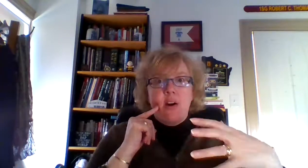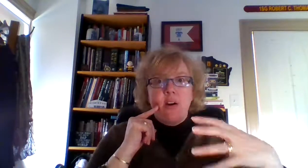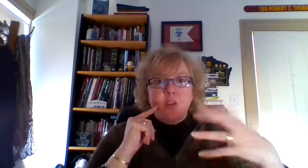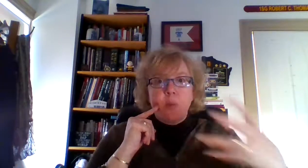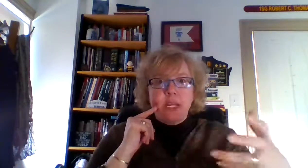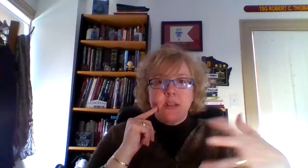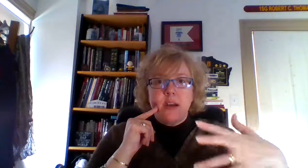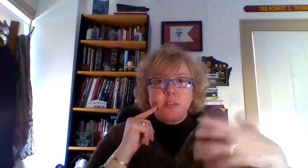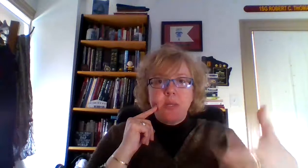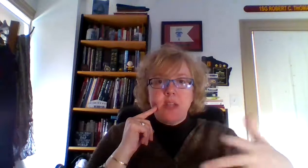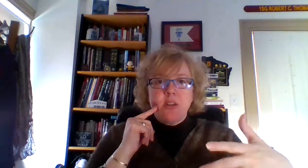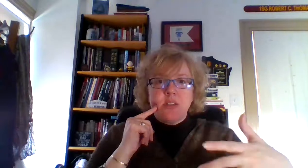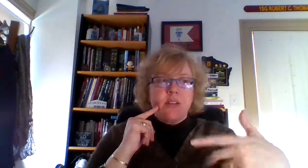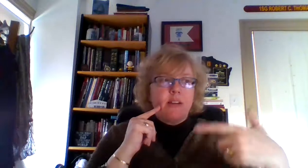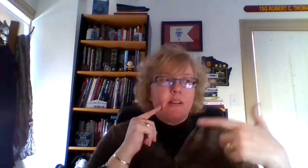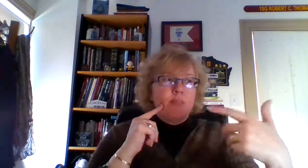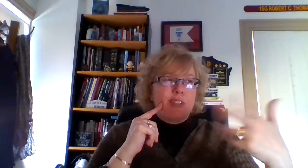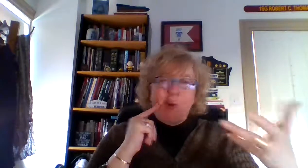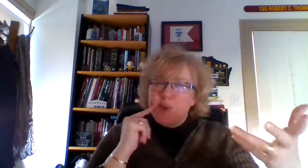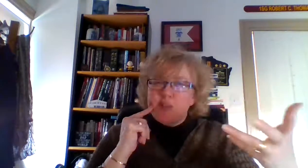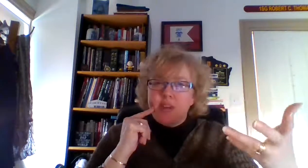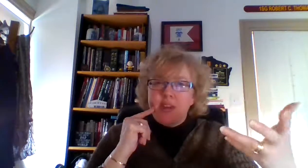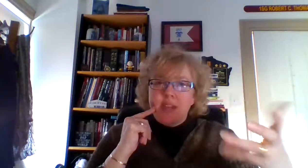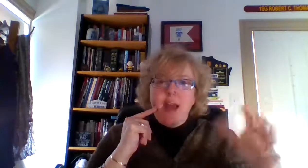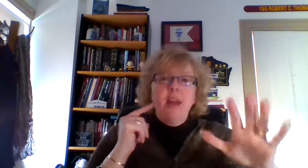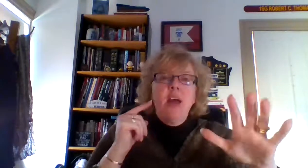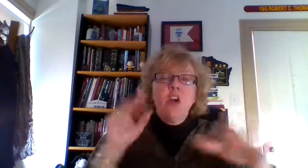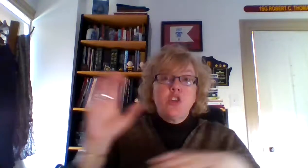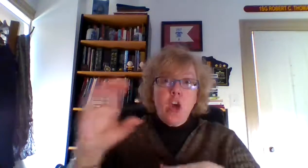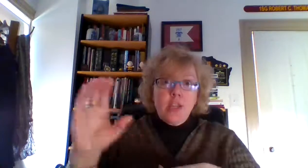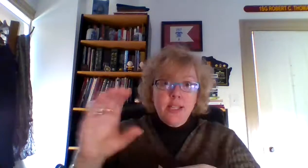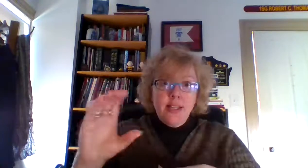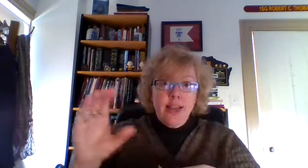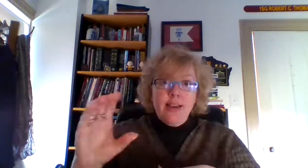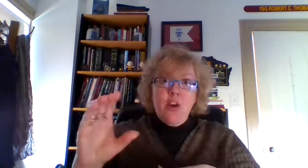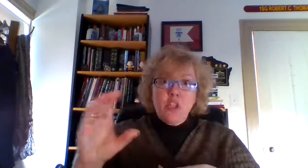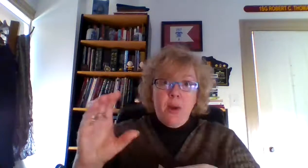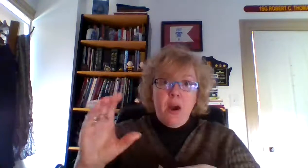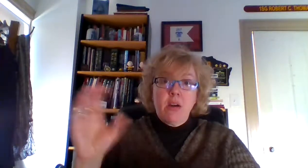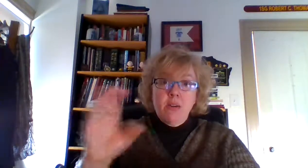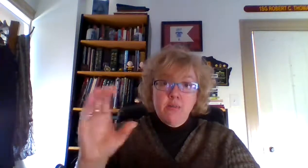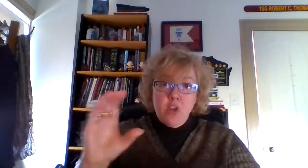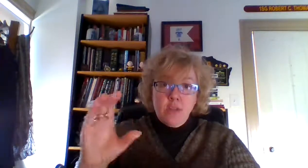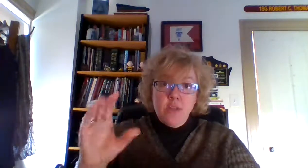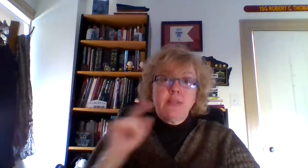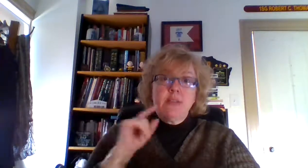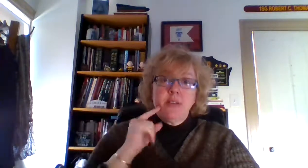are sweet. Sweet tarts, Starburst, stuff like that. Chocolate, like a Hershey bar, chocolate